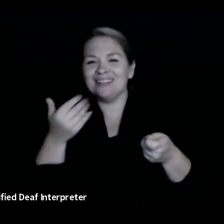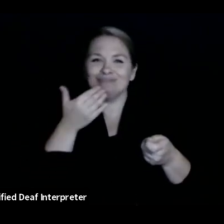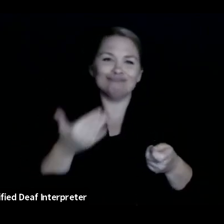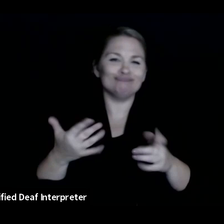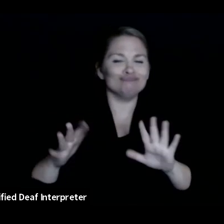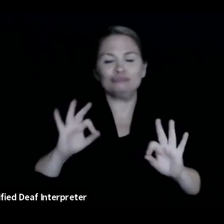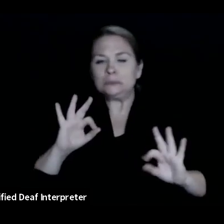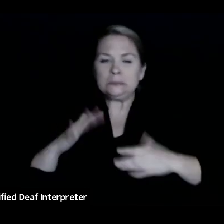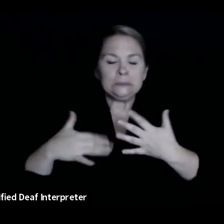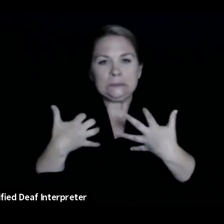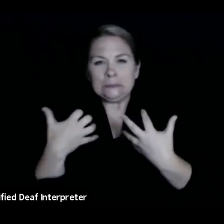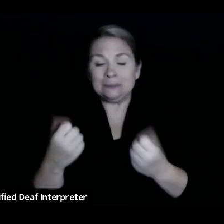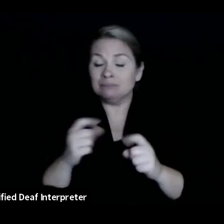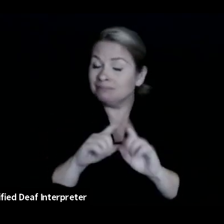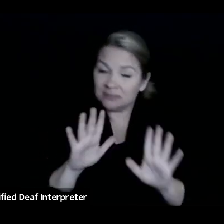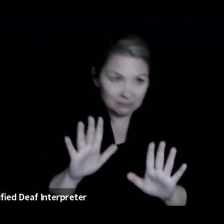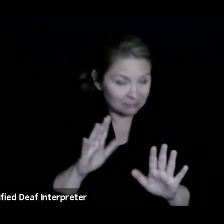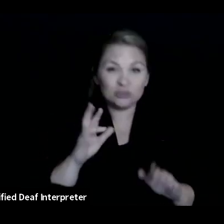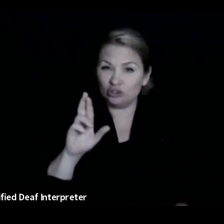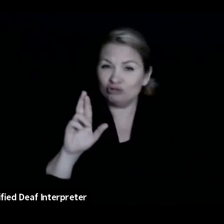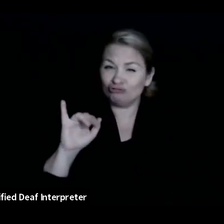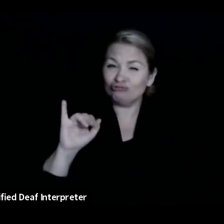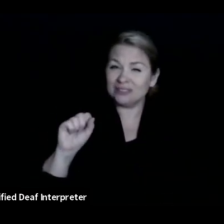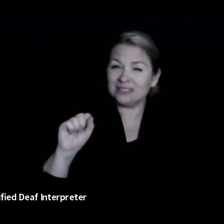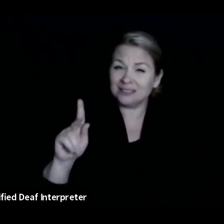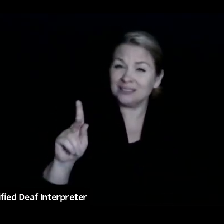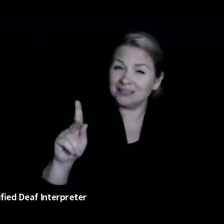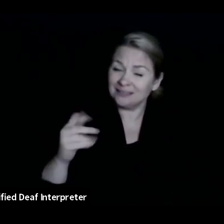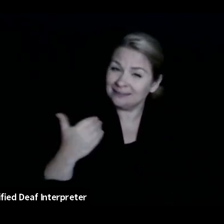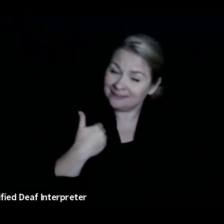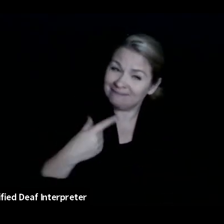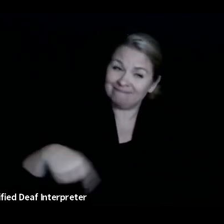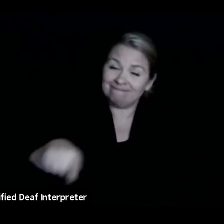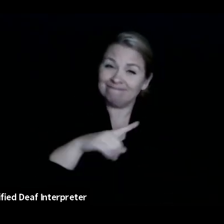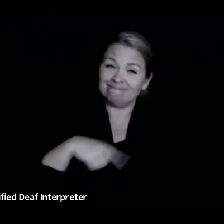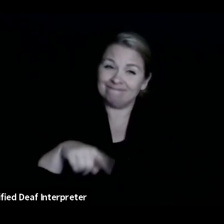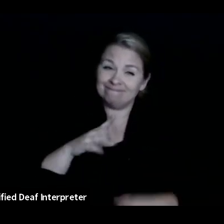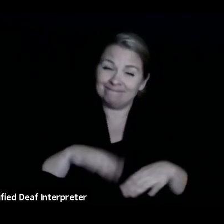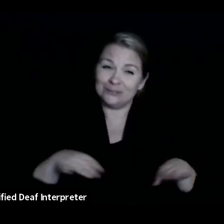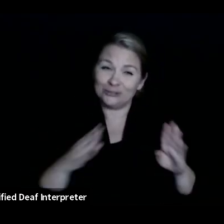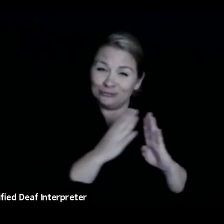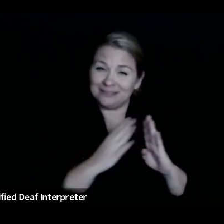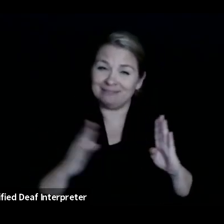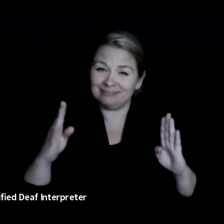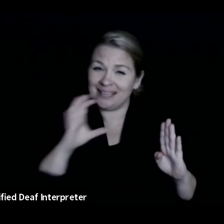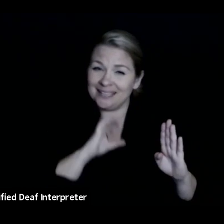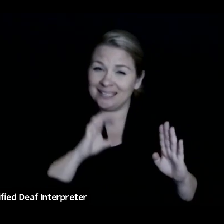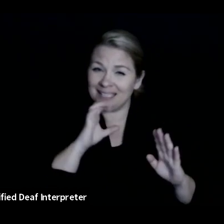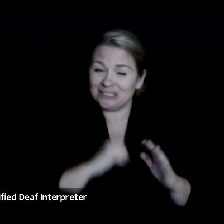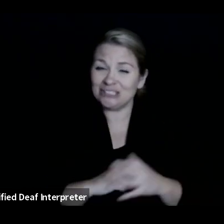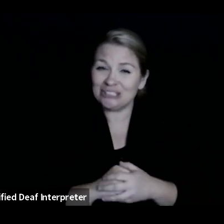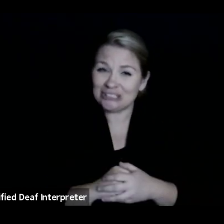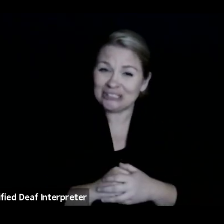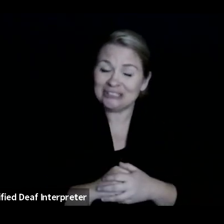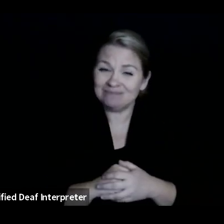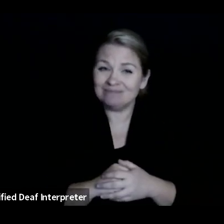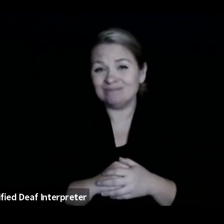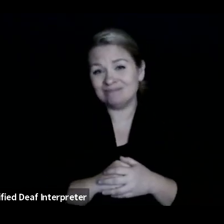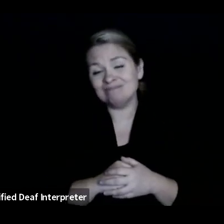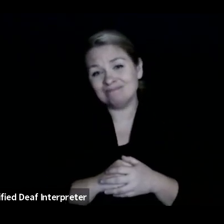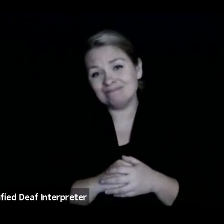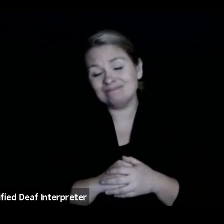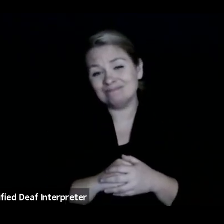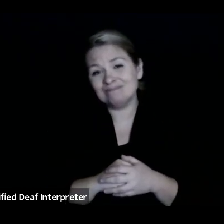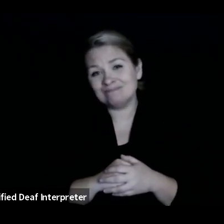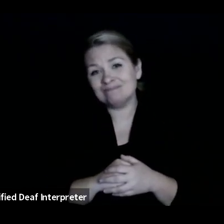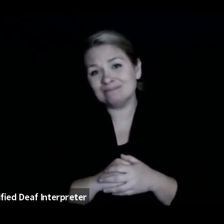we're pointing that out. But yes, in general, children do much better with COVID. In terms of transmission,